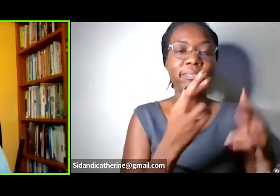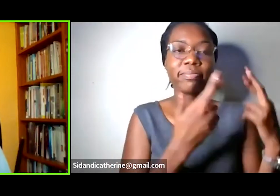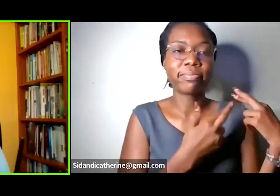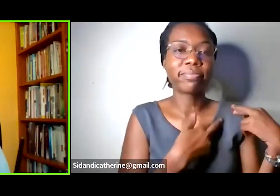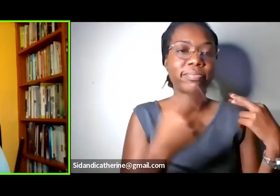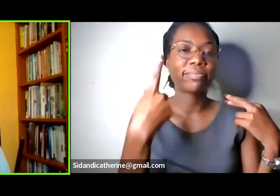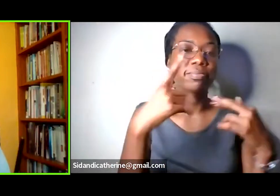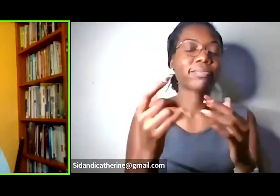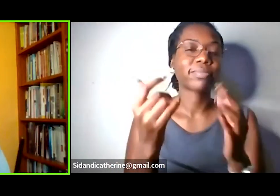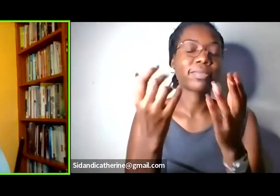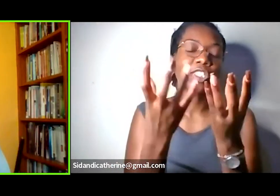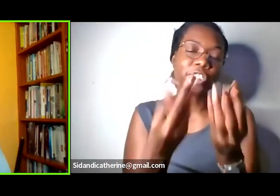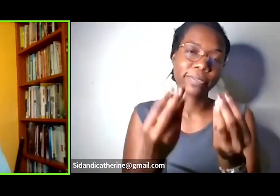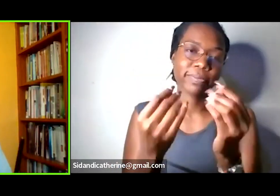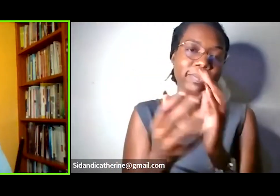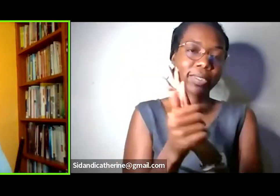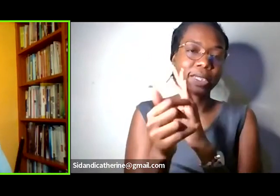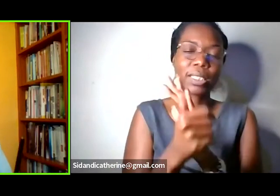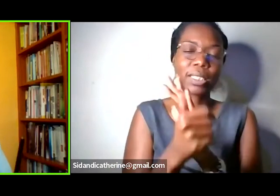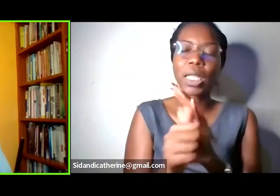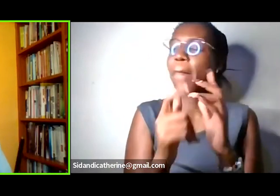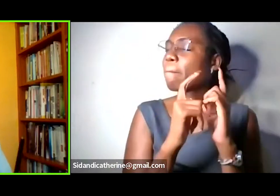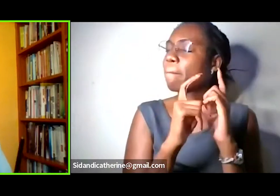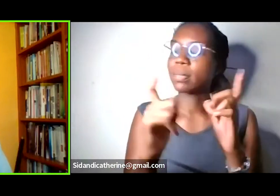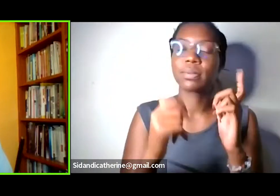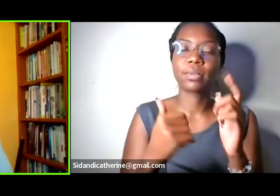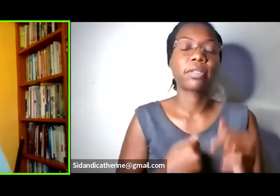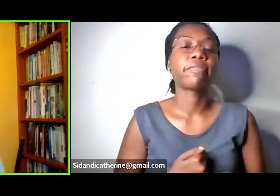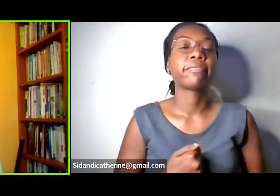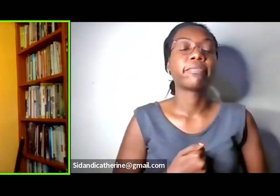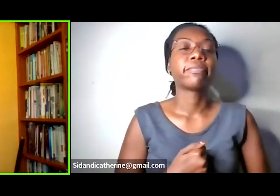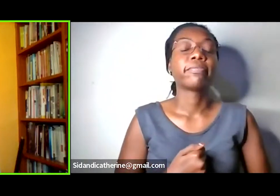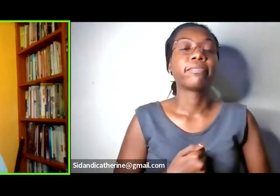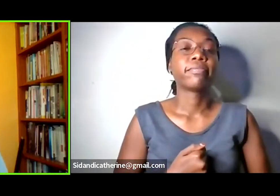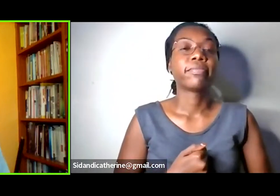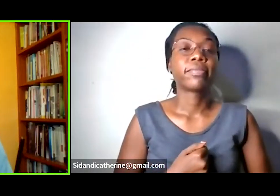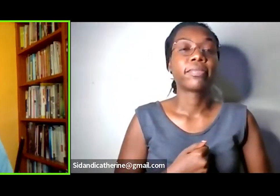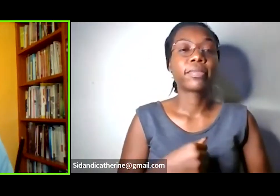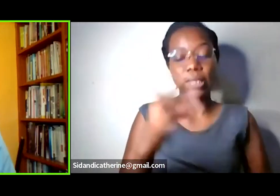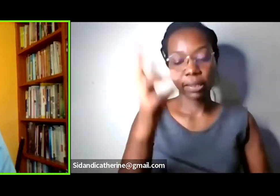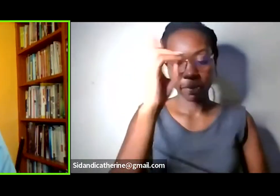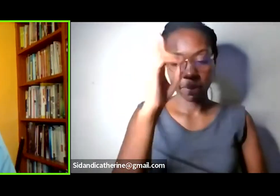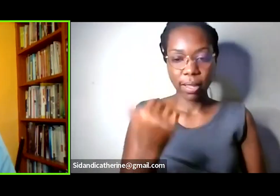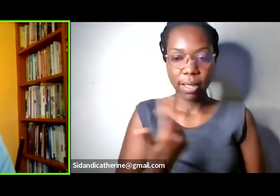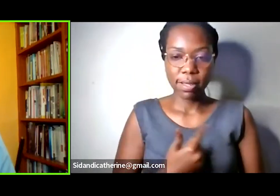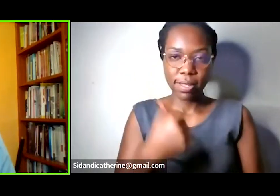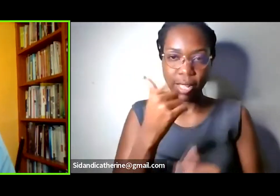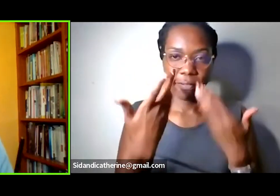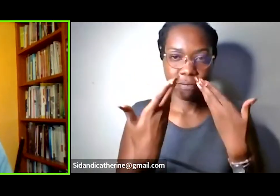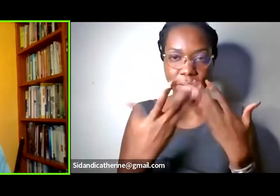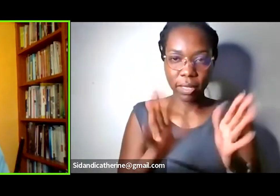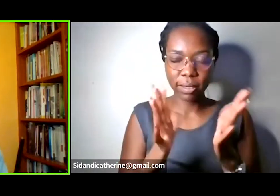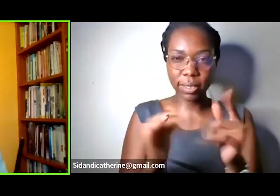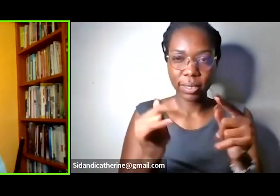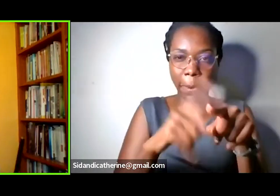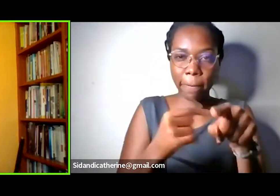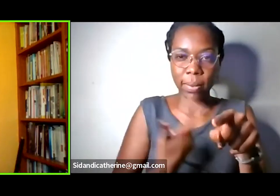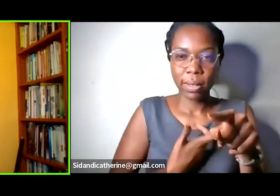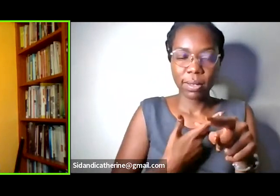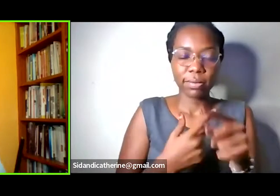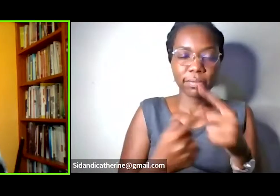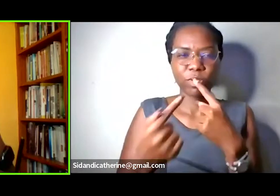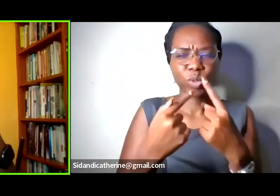Excel, so that you start monitoring the customers as they are coming. And it's good when it's on Excel, and also when you